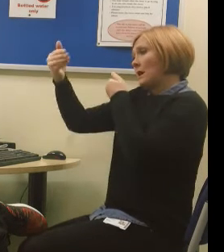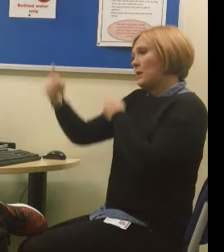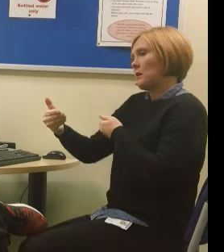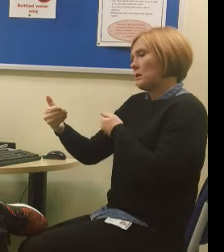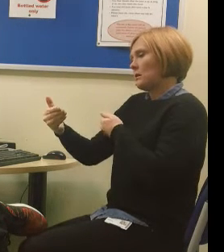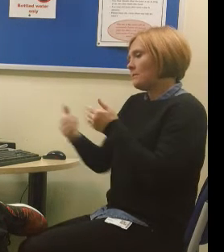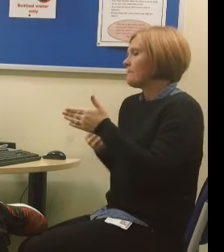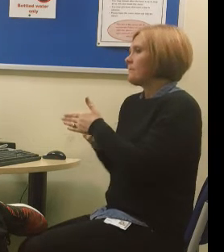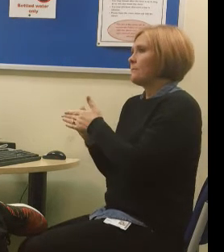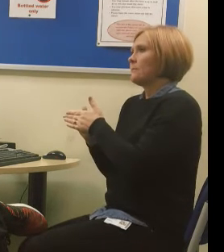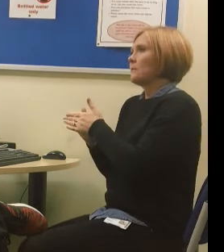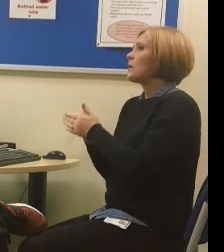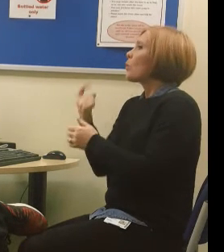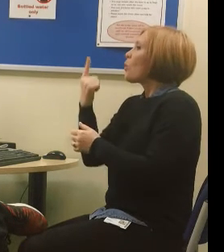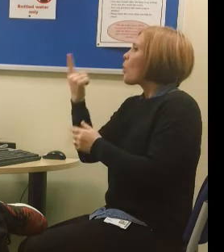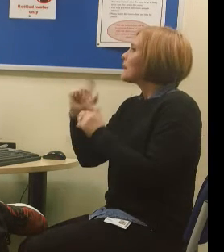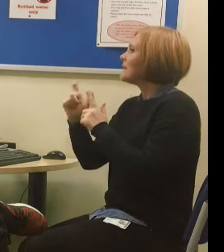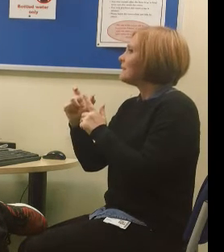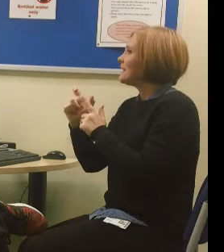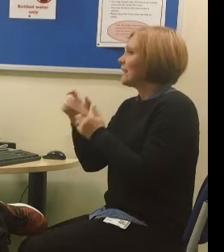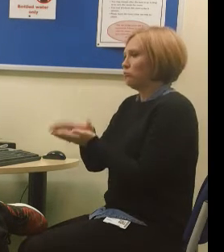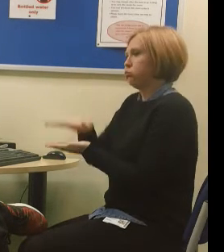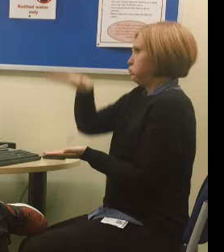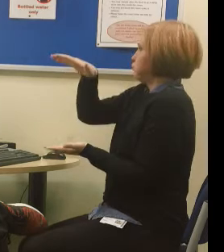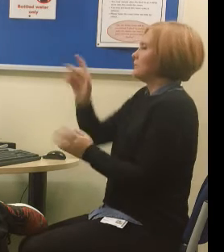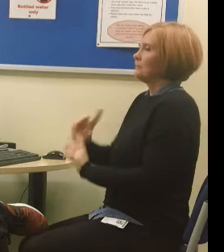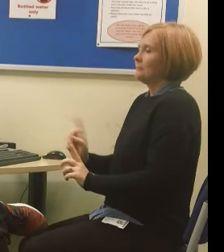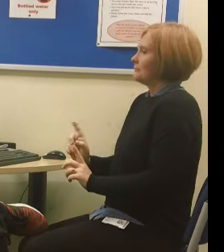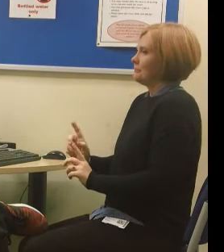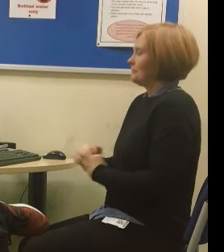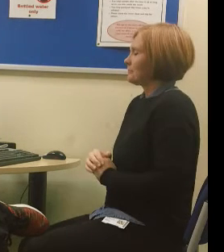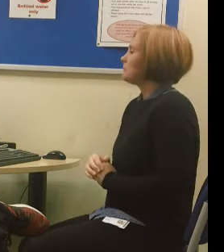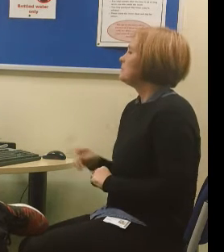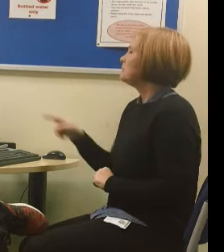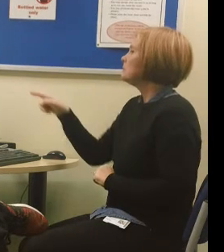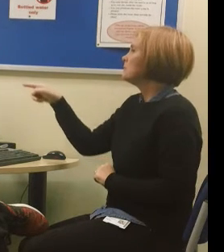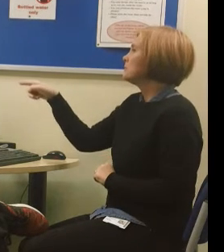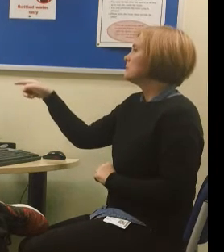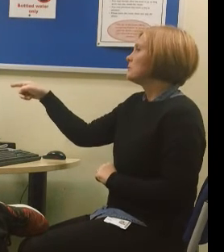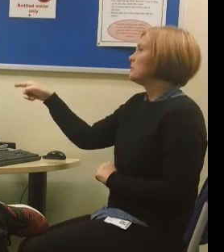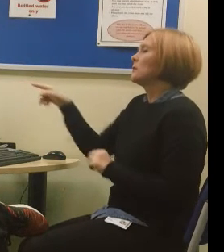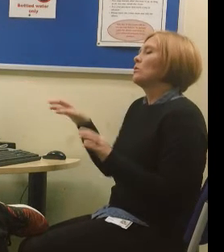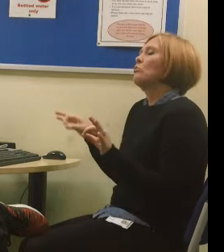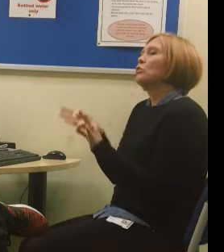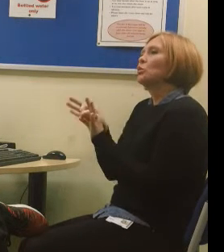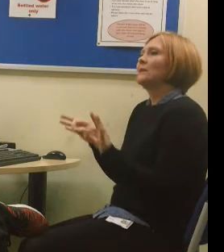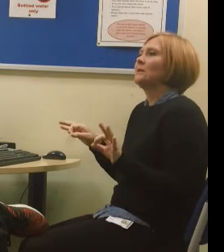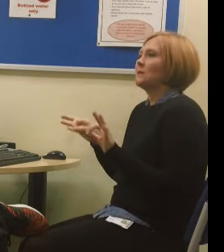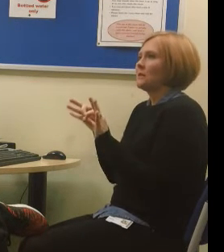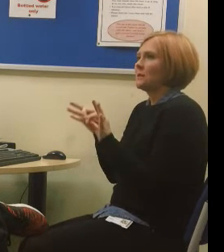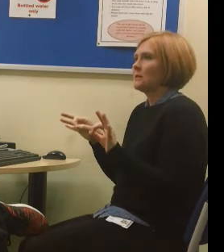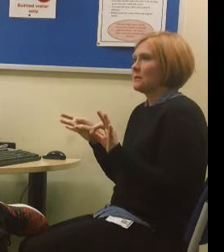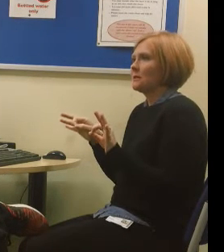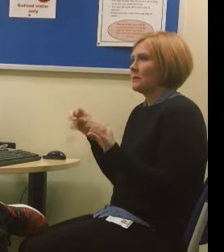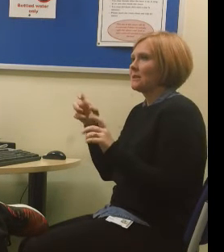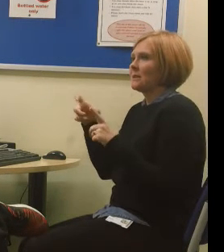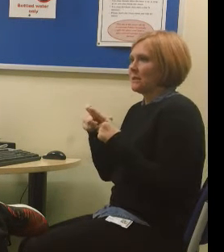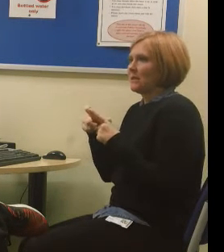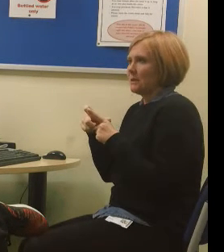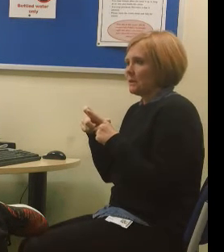music CDs here, and some music DVDs that you're welcome to borrow. You can have up to 4 CDs on your record at any one